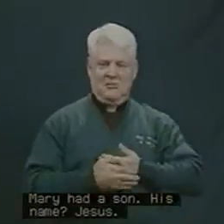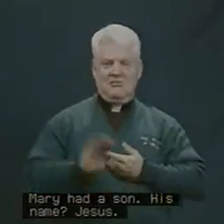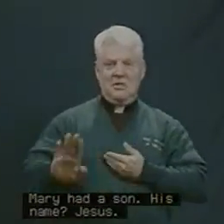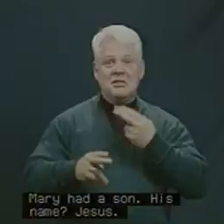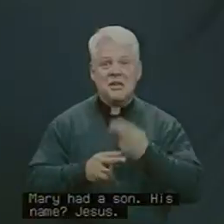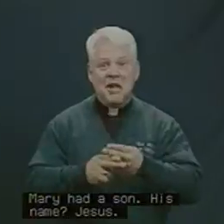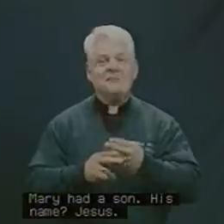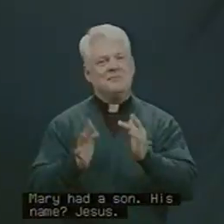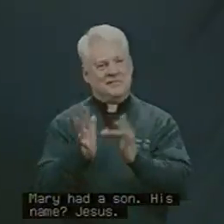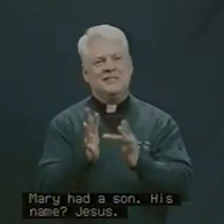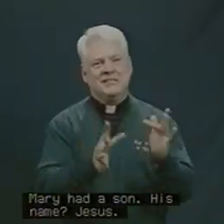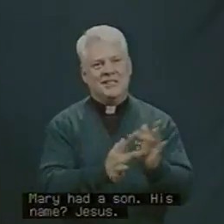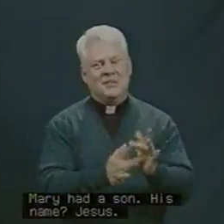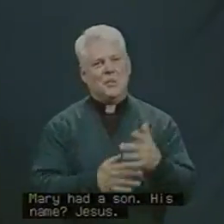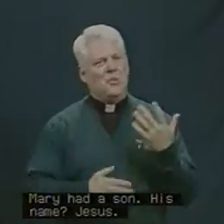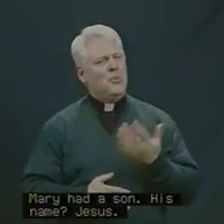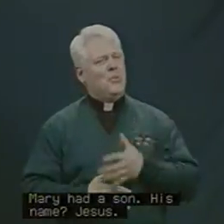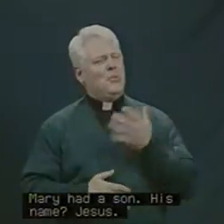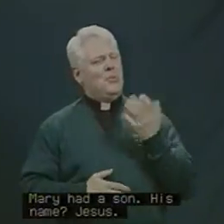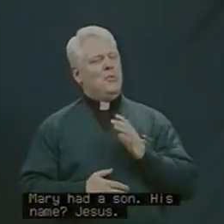Mary had a son. His name, Jesus.